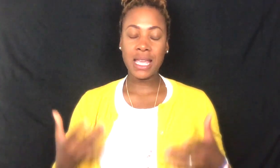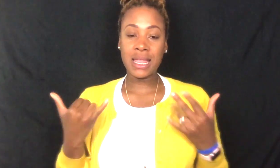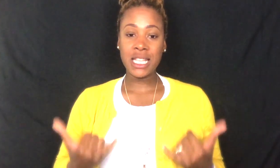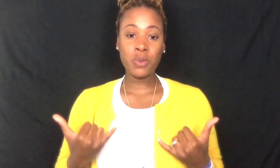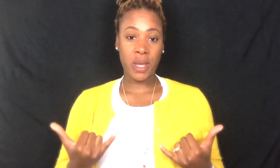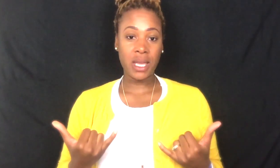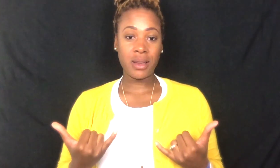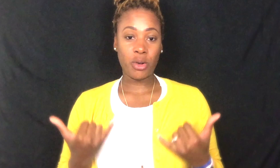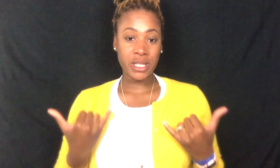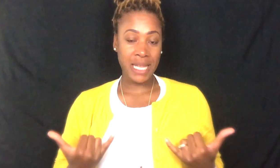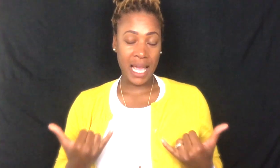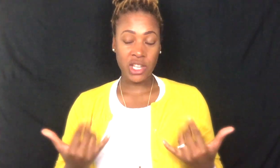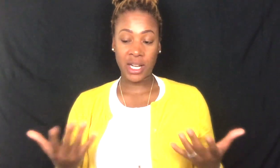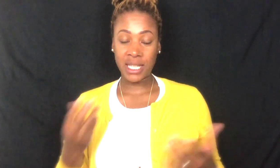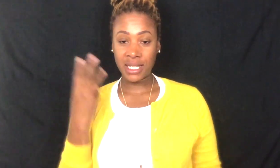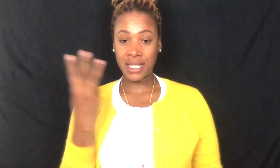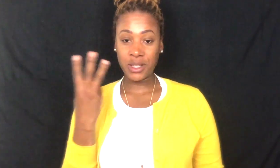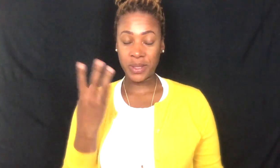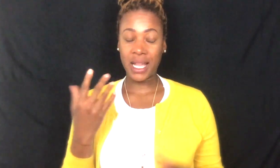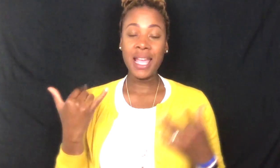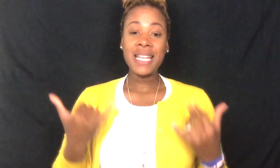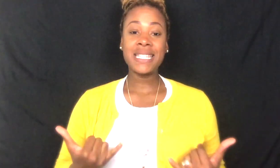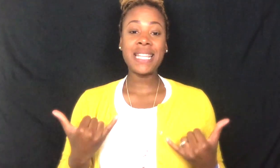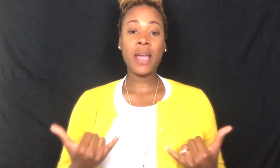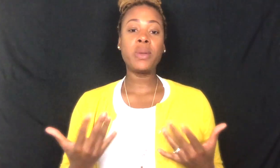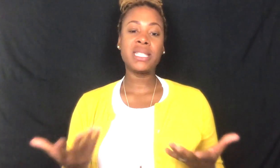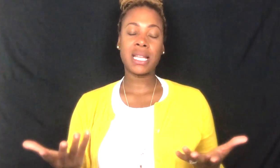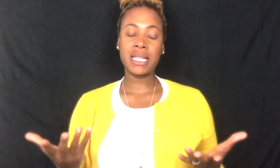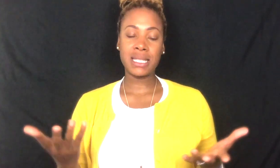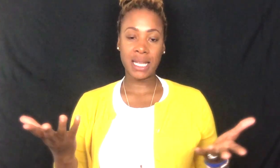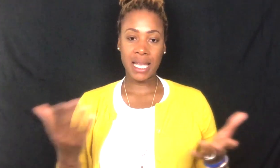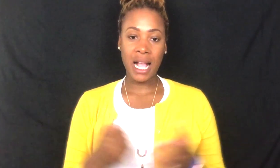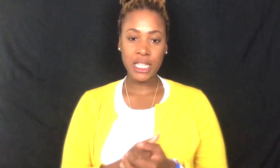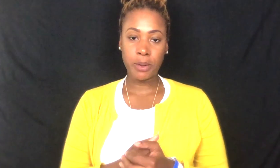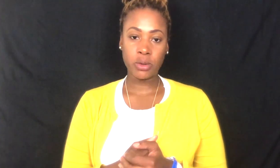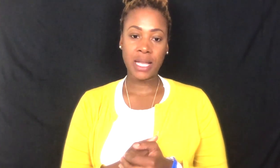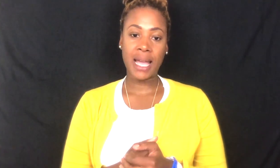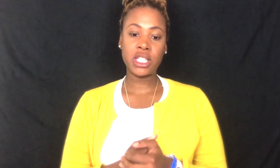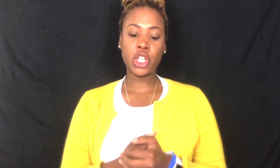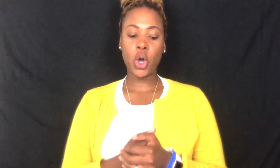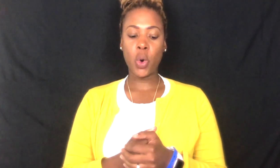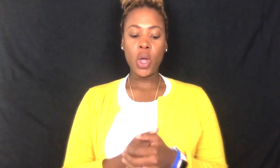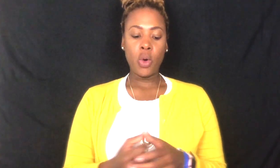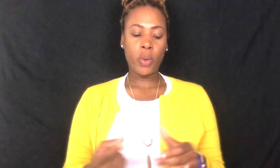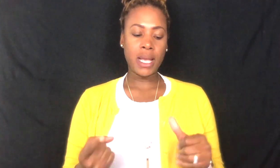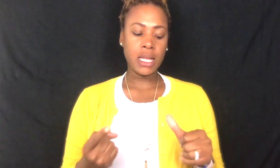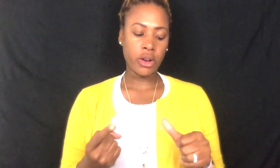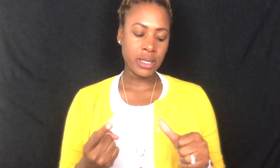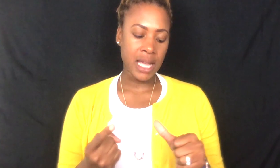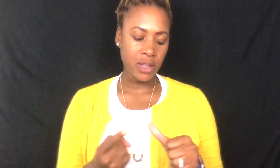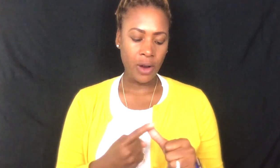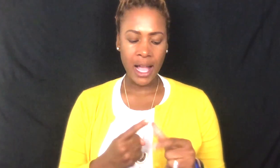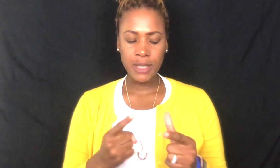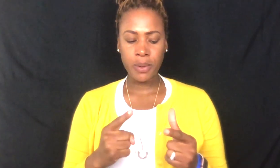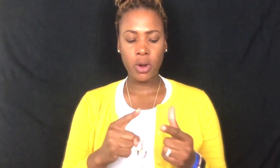This week, or today, should I say, because today is Wednesday, today we discussed, again, hospital signs. So we learned the signs for